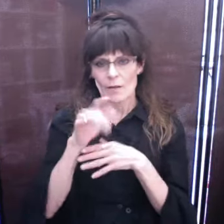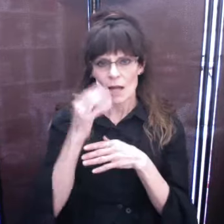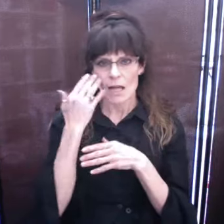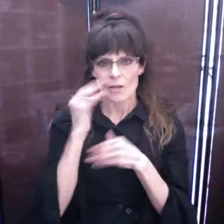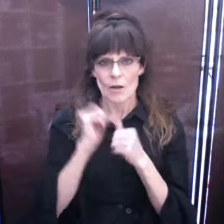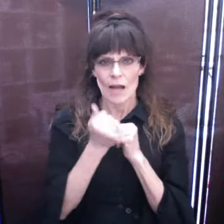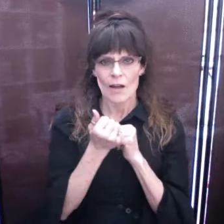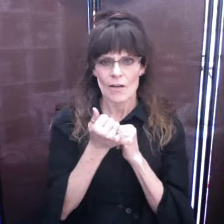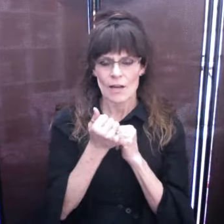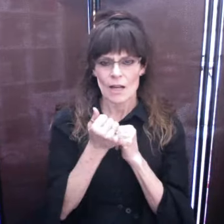just wasn't in my